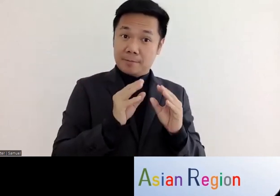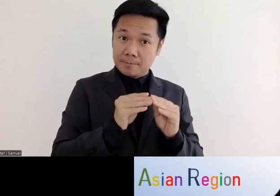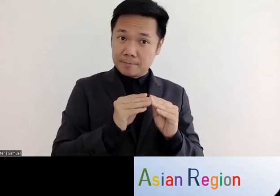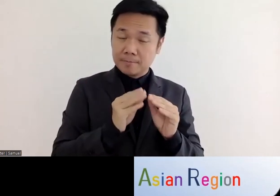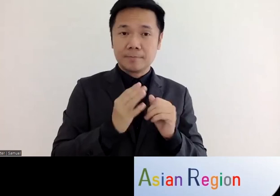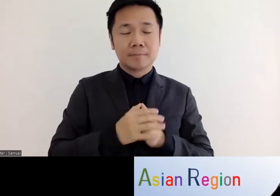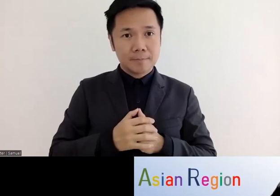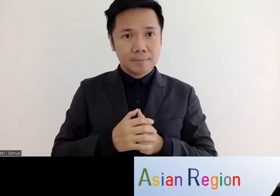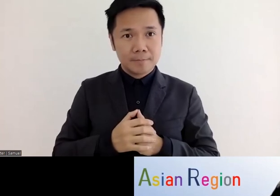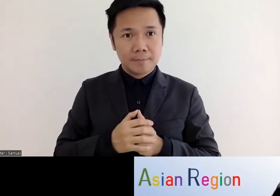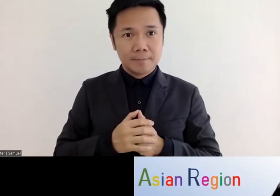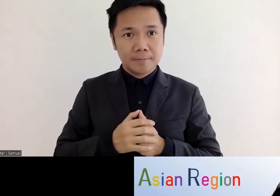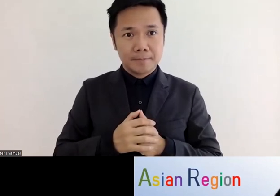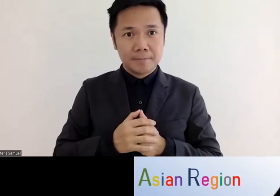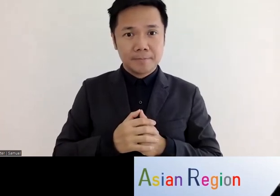and of course